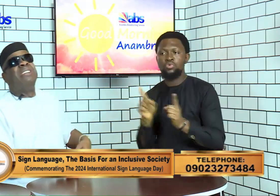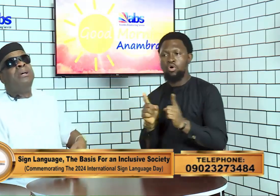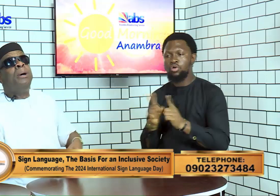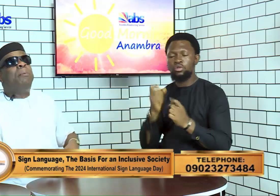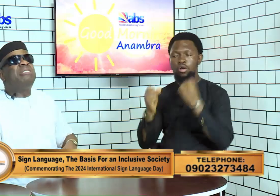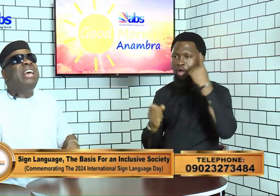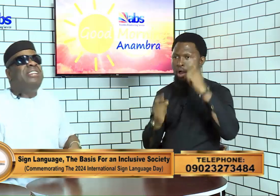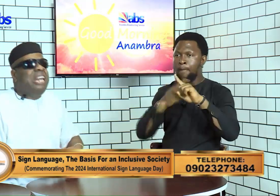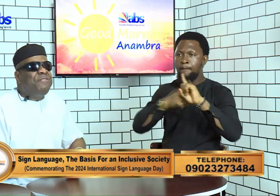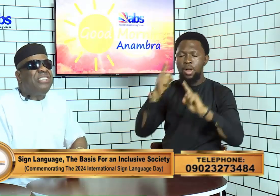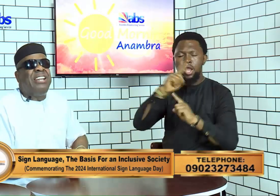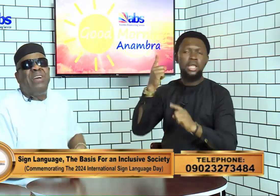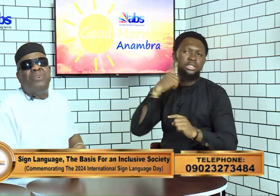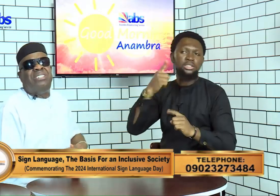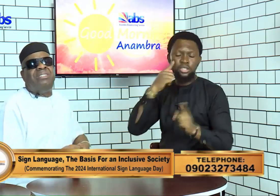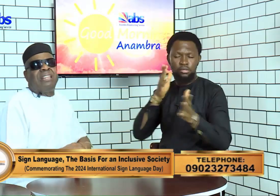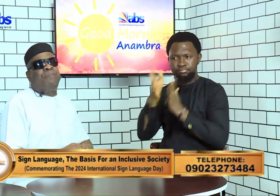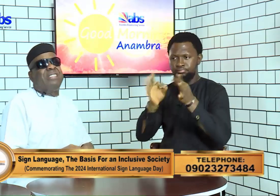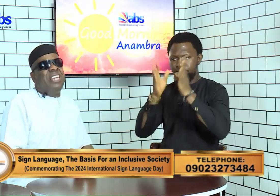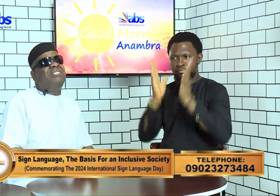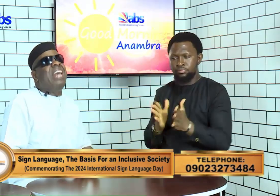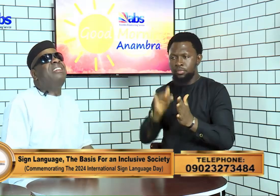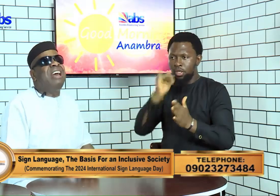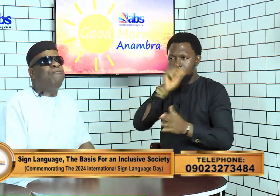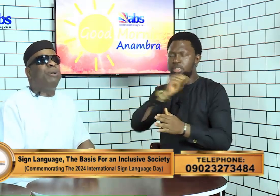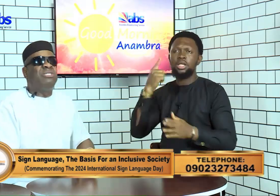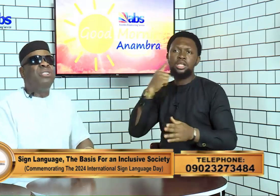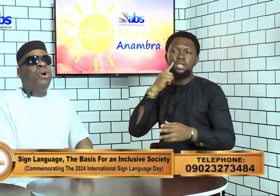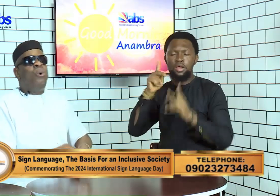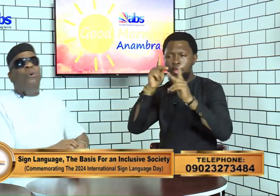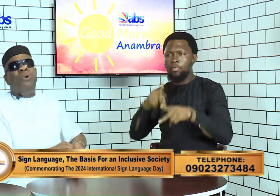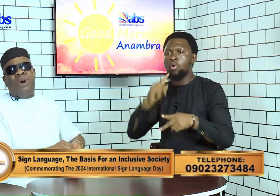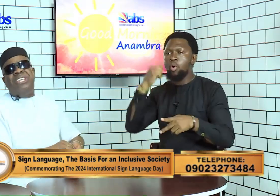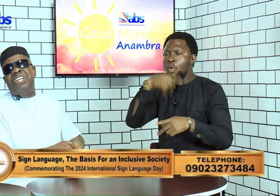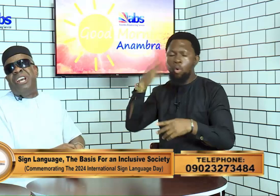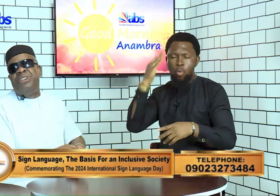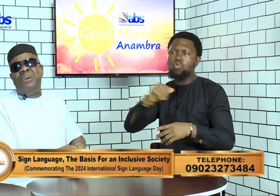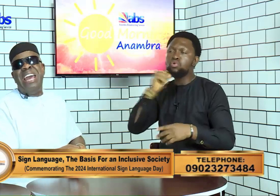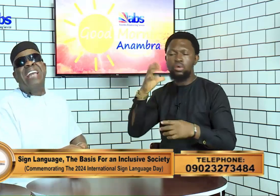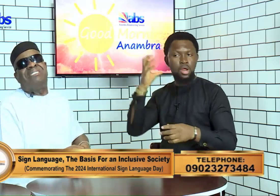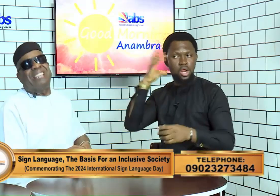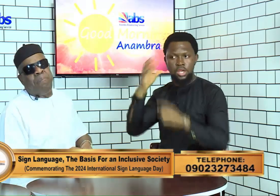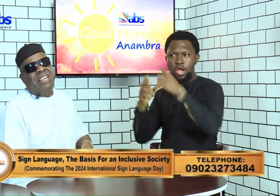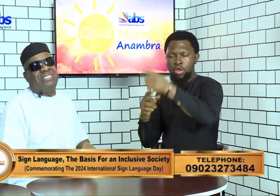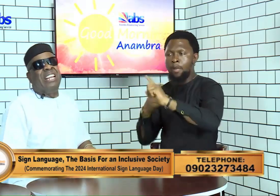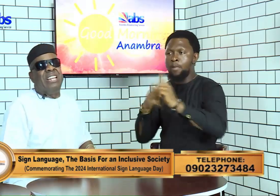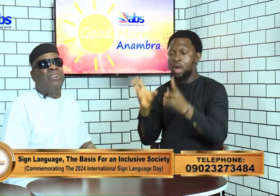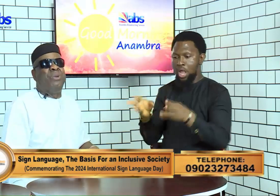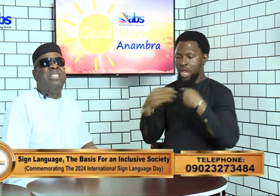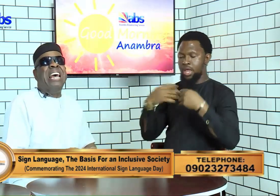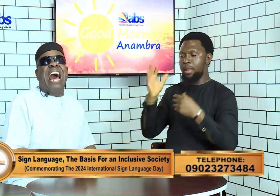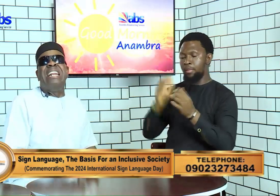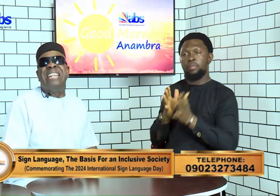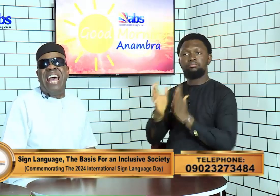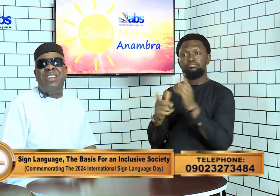understands. But a deaf sign language interpreter is a deaf person who will not hear you except by sign